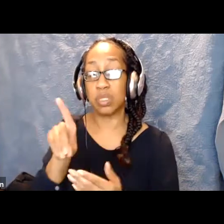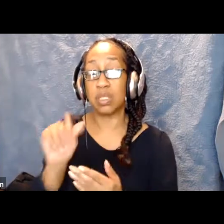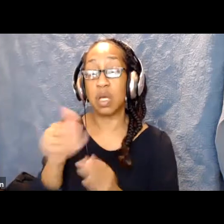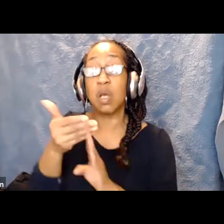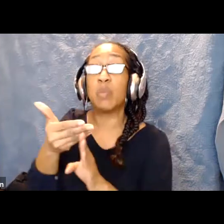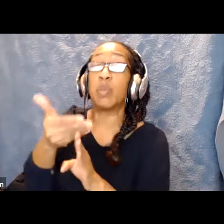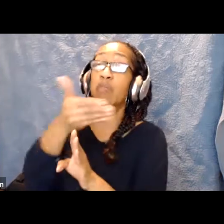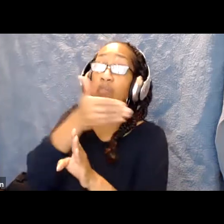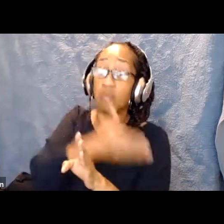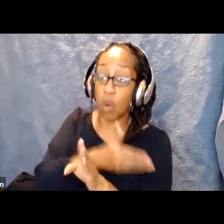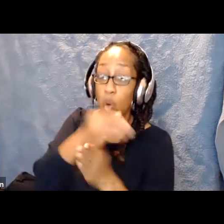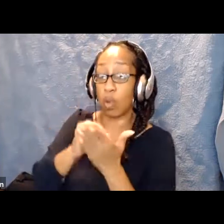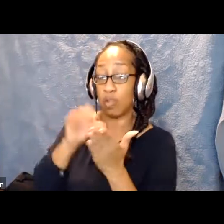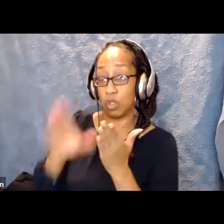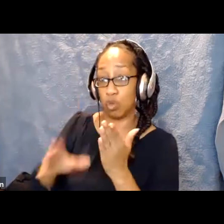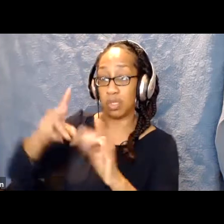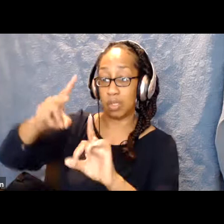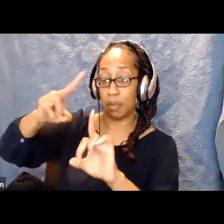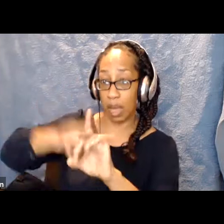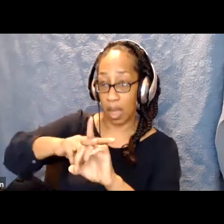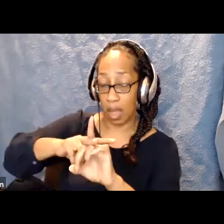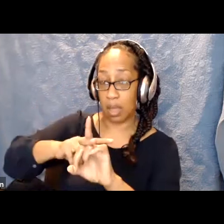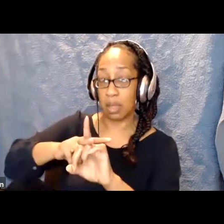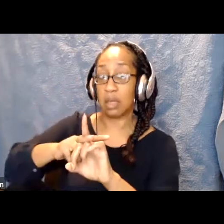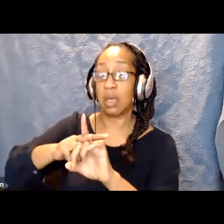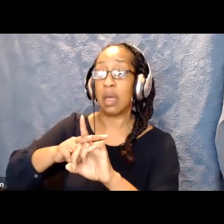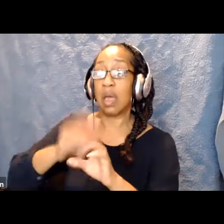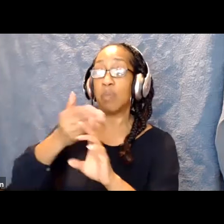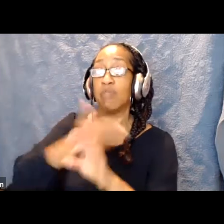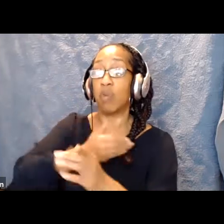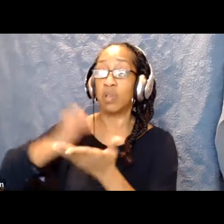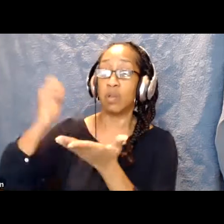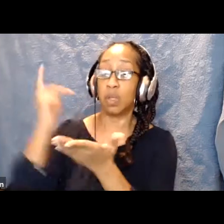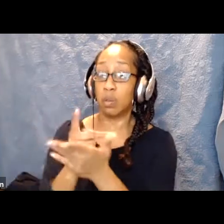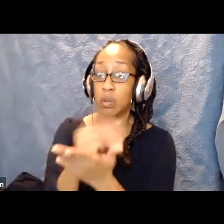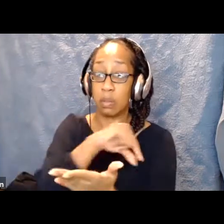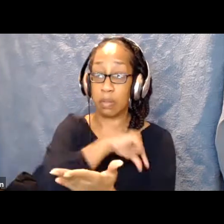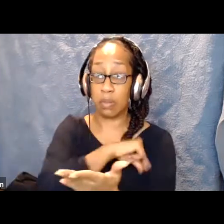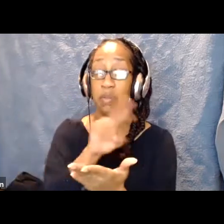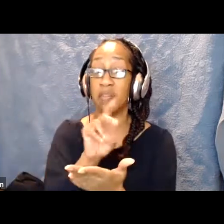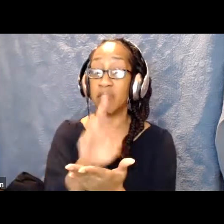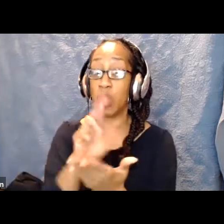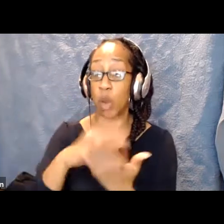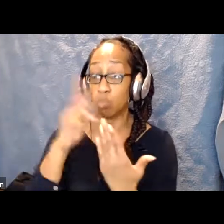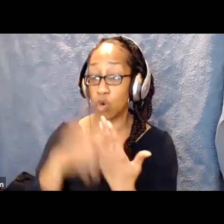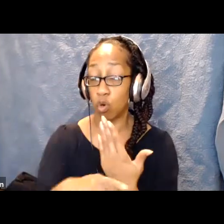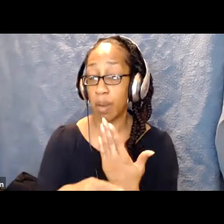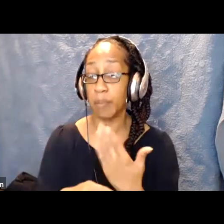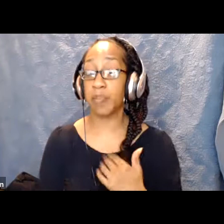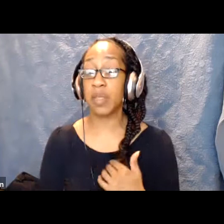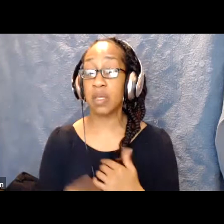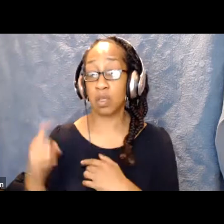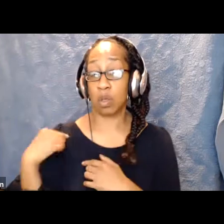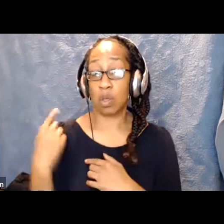those students have even applied for and been determined eligible for the VR program. And what this has done